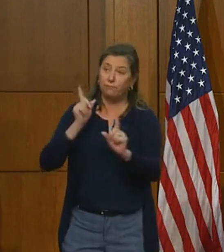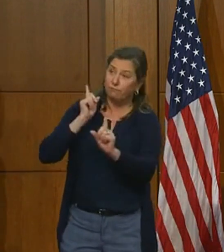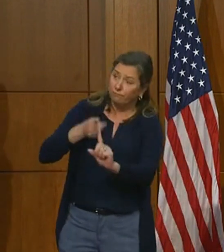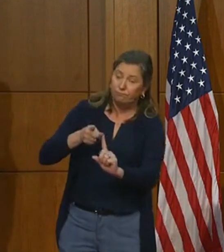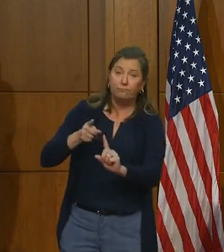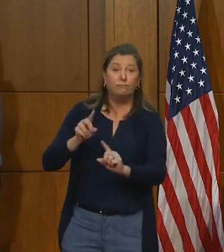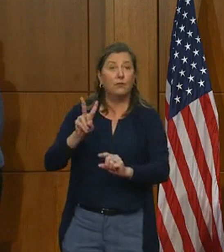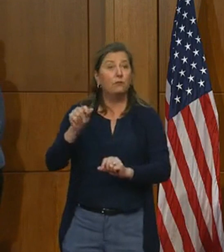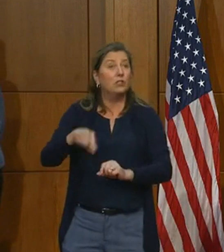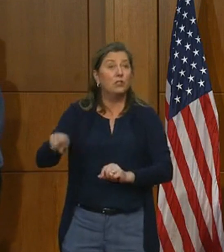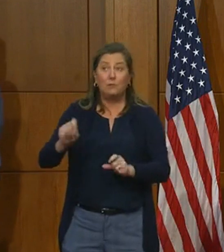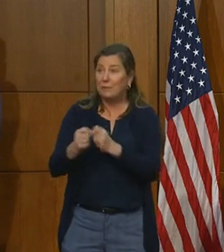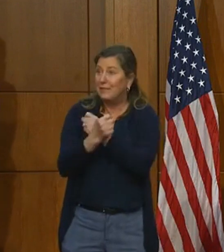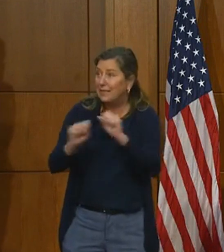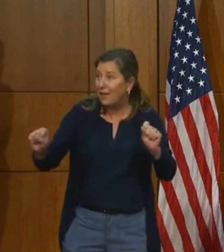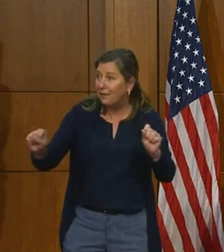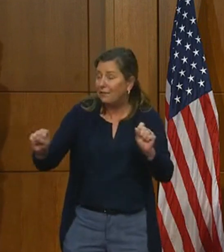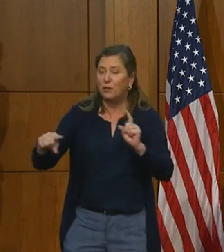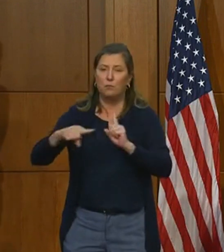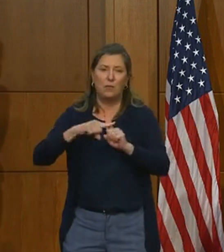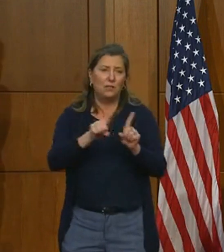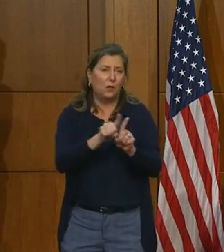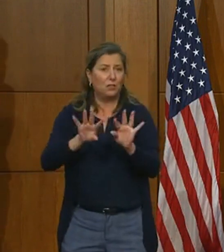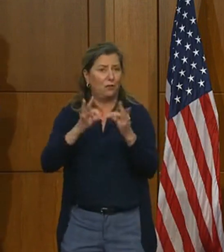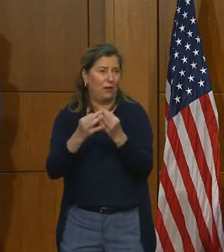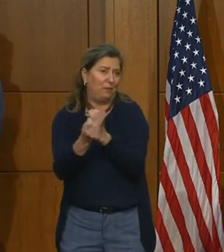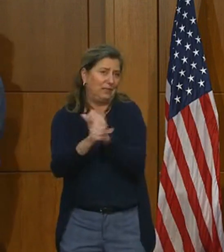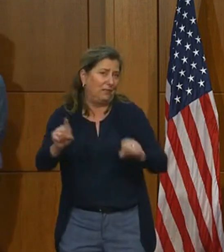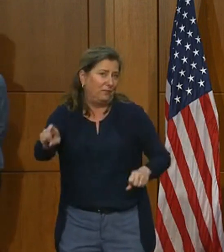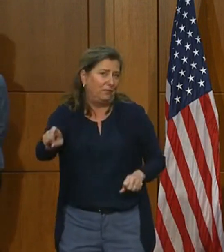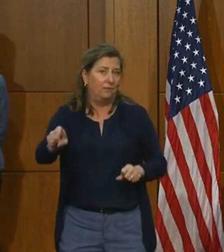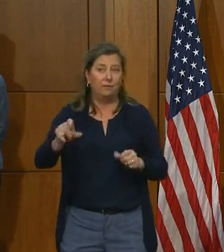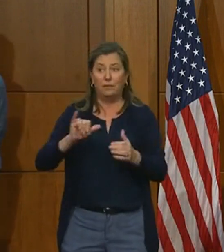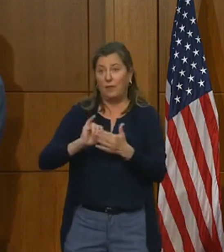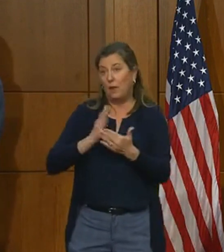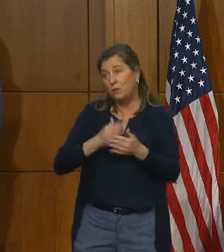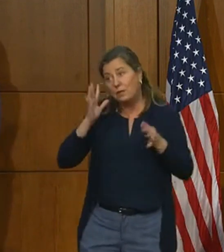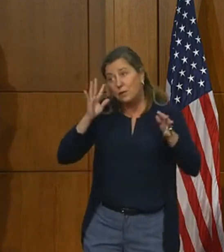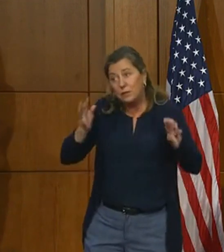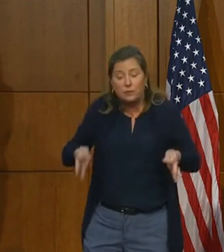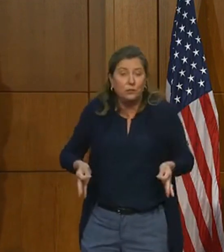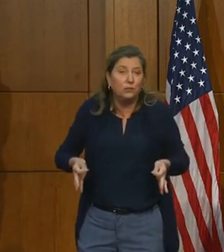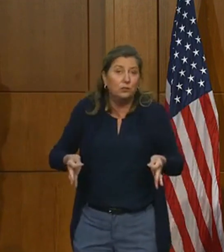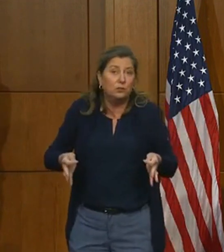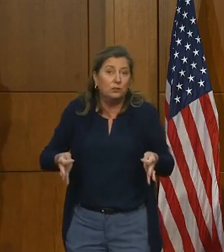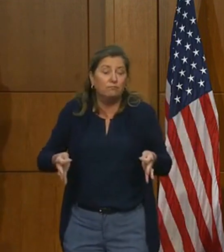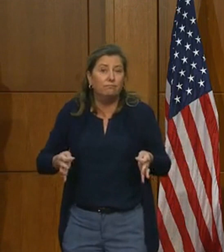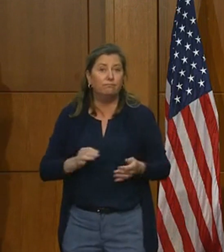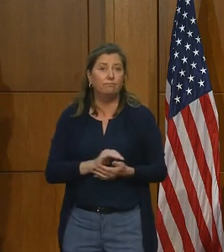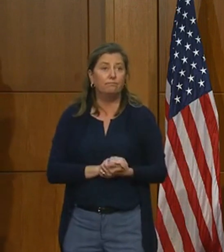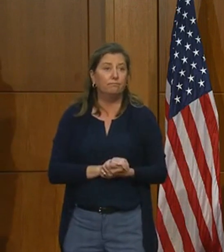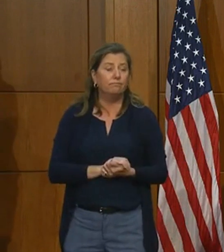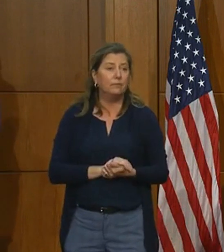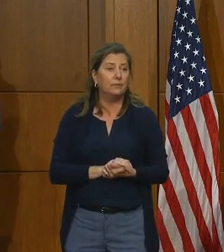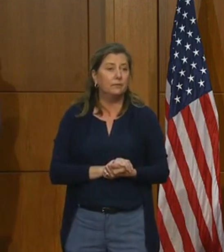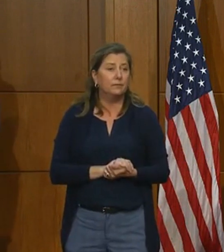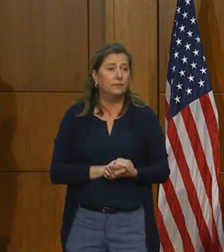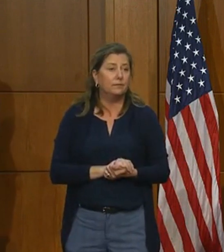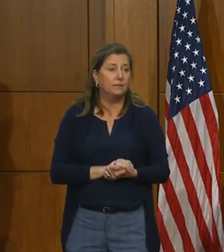be safe, as well as their families. So that's the decision that we made, and we